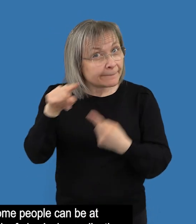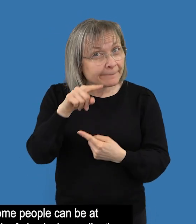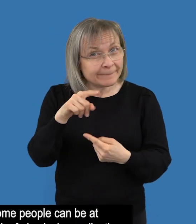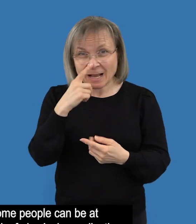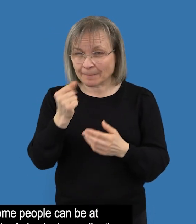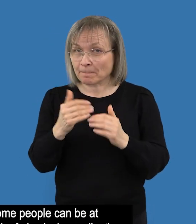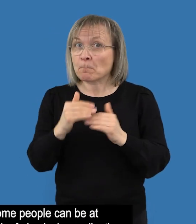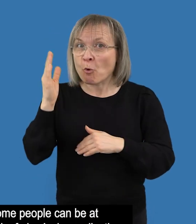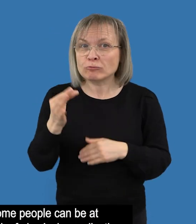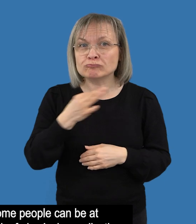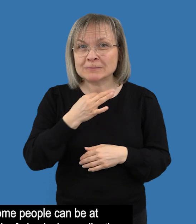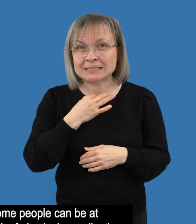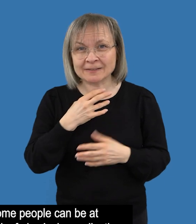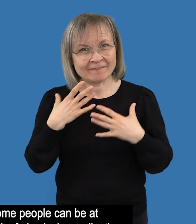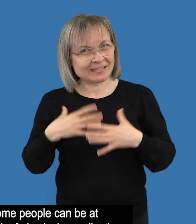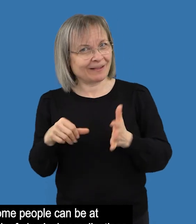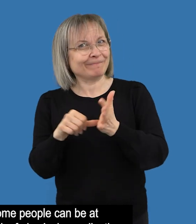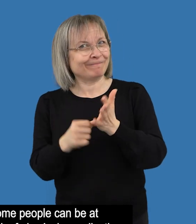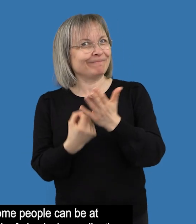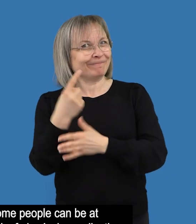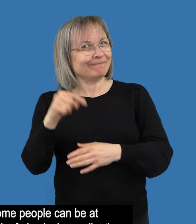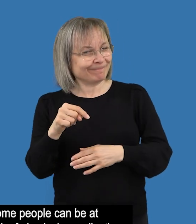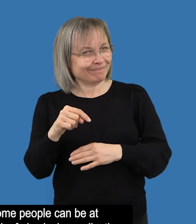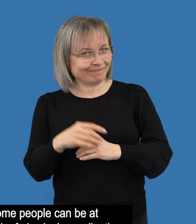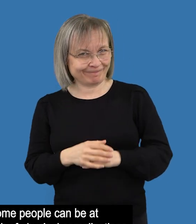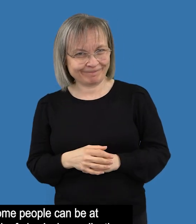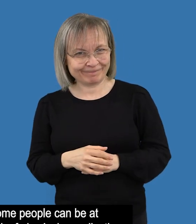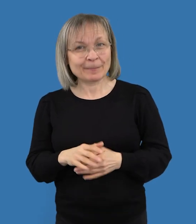Some people can be at higher risk of physical complications.